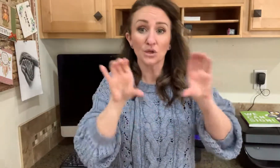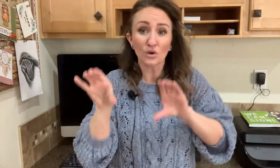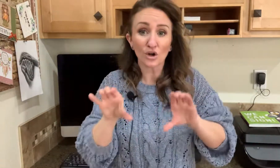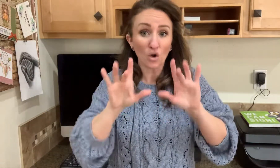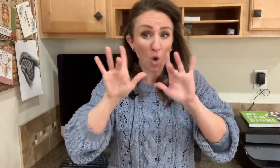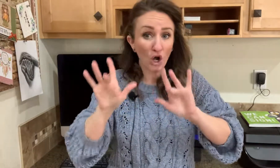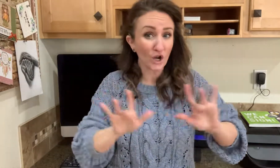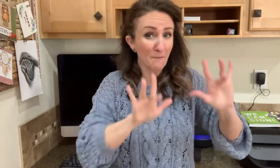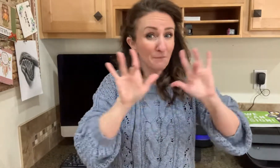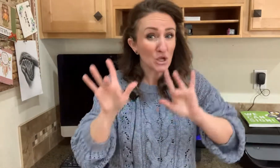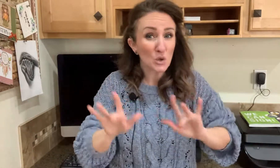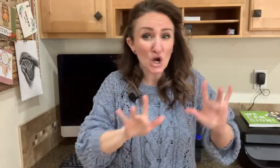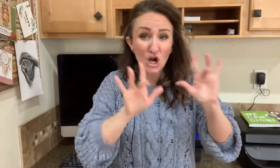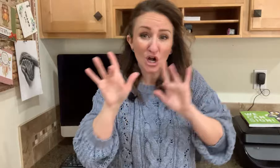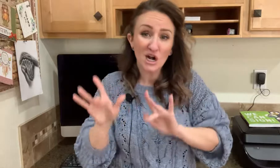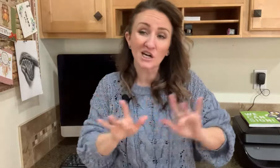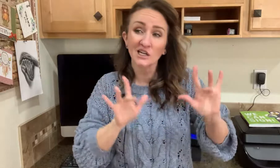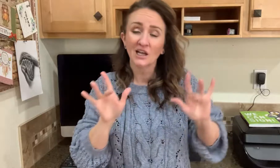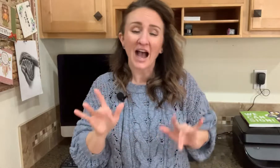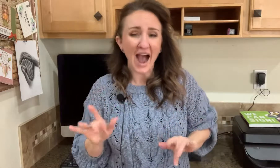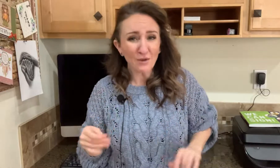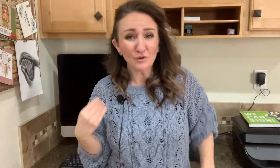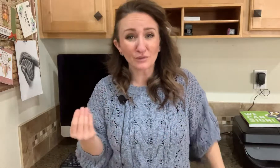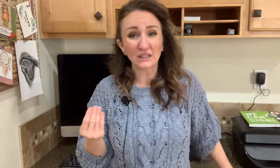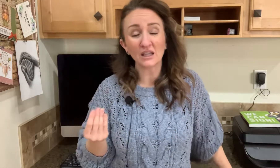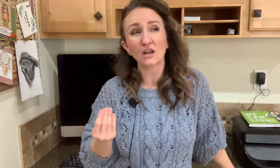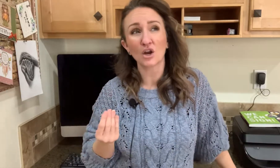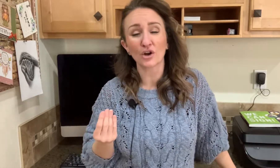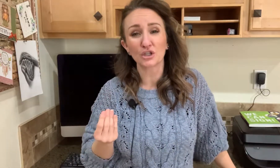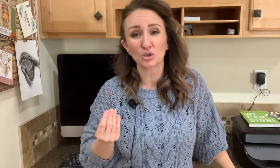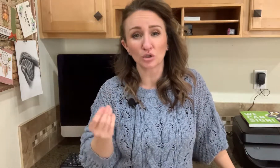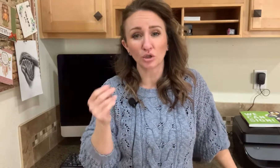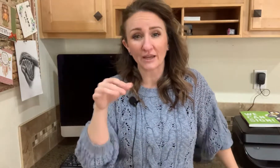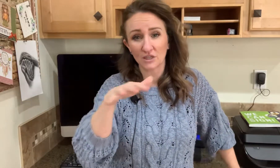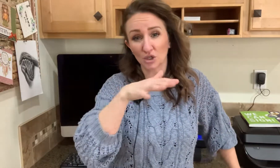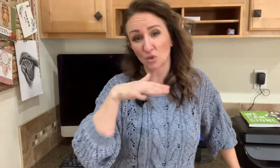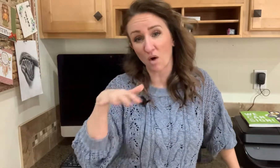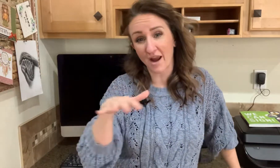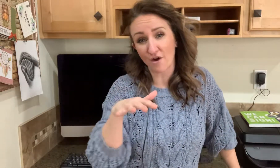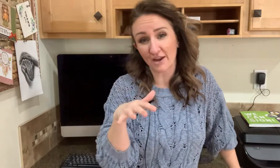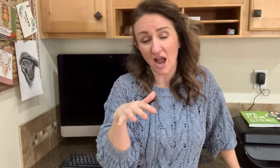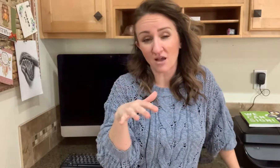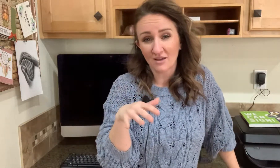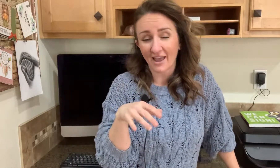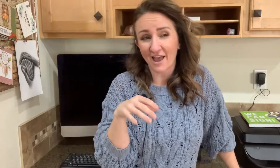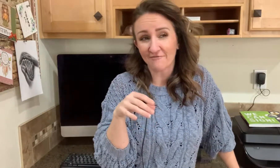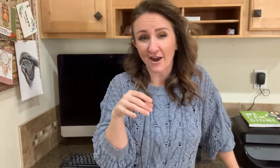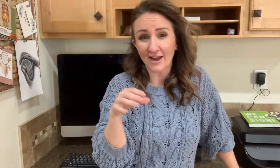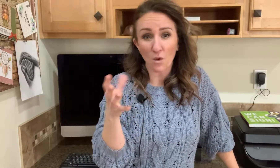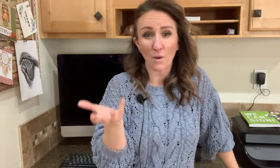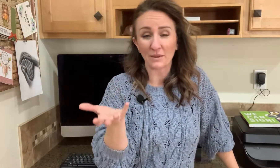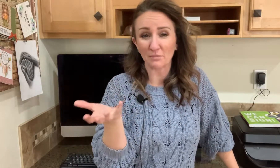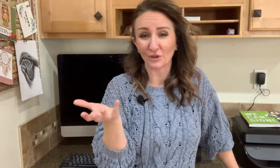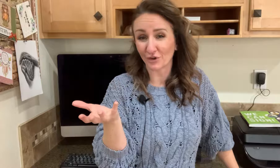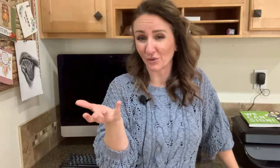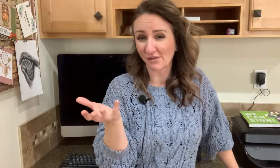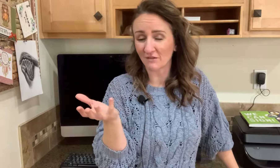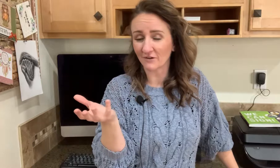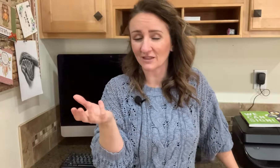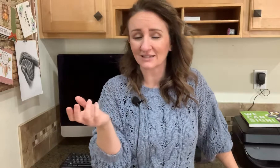computer or computer. I would really encourage you to look into your area and find out what people are using for this sign,